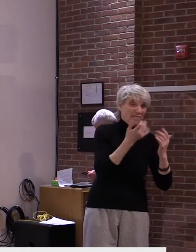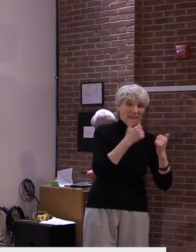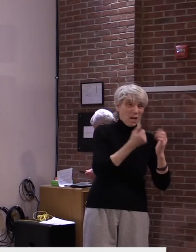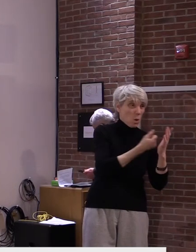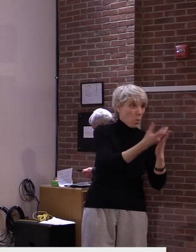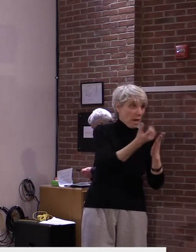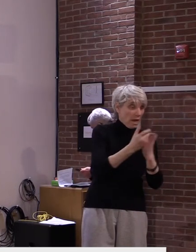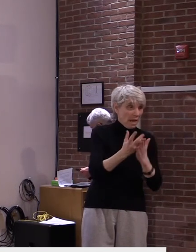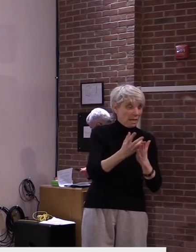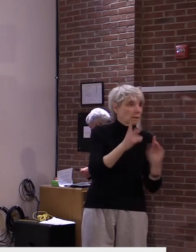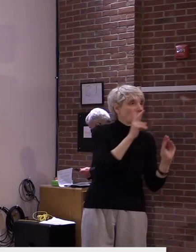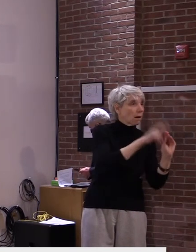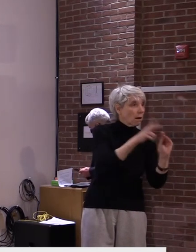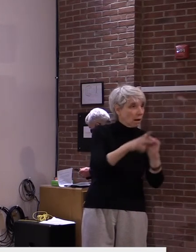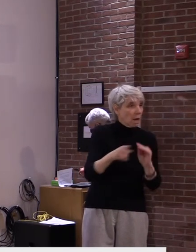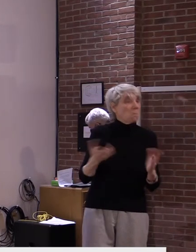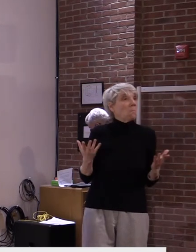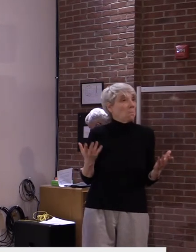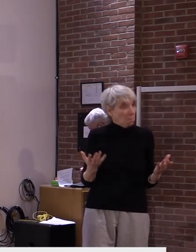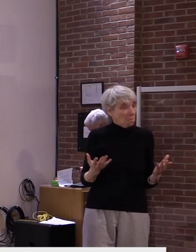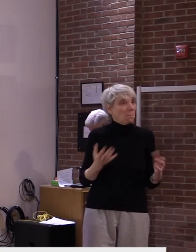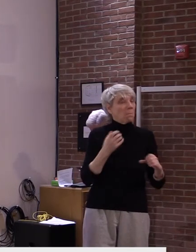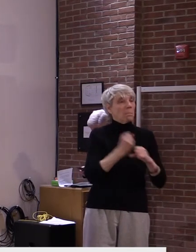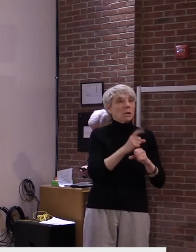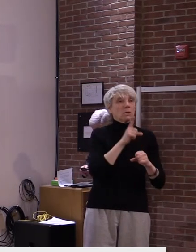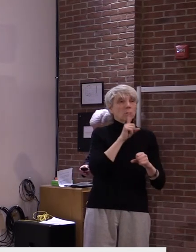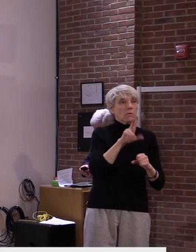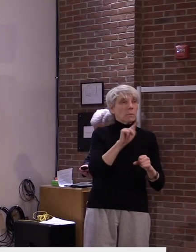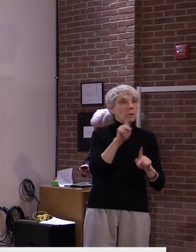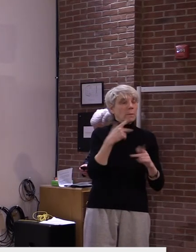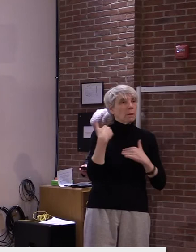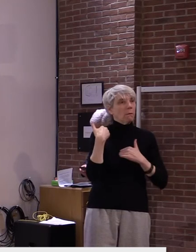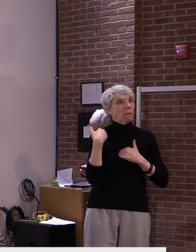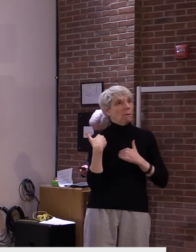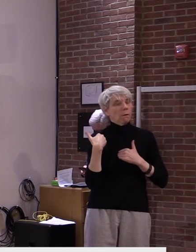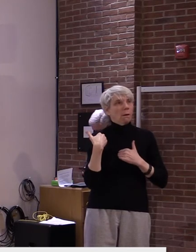that Vermonters aren't burdened further.